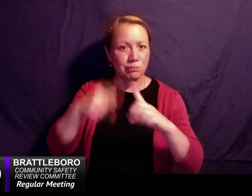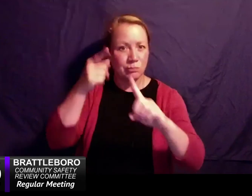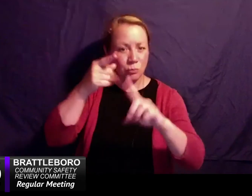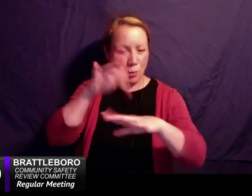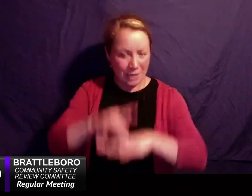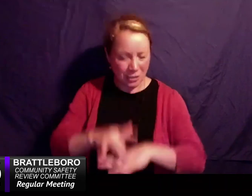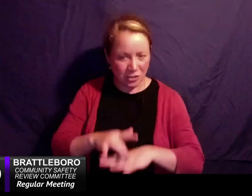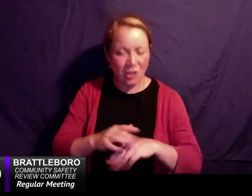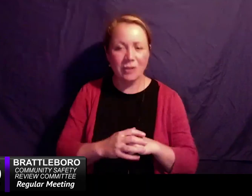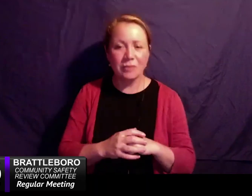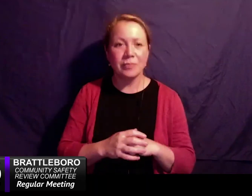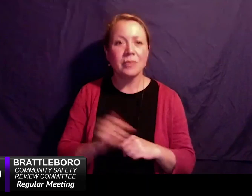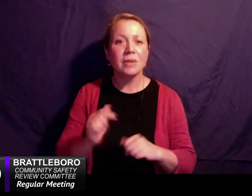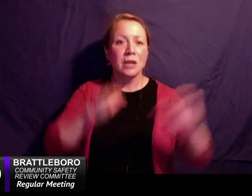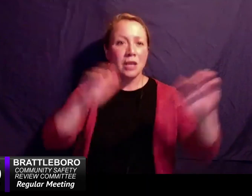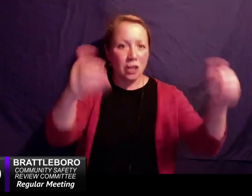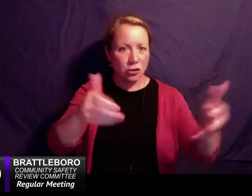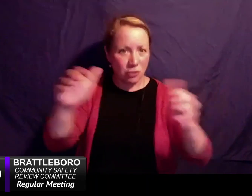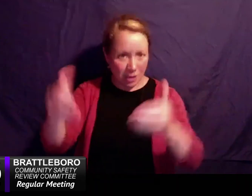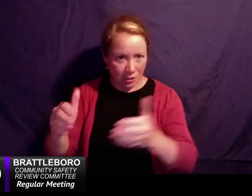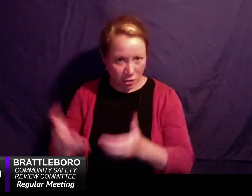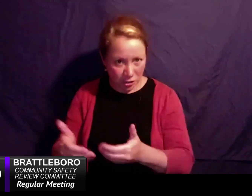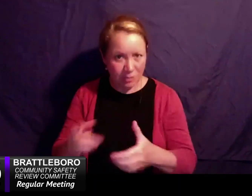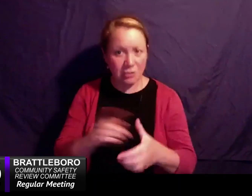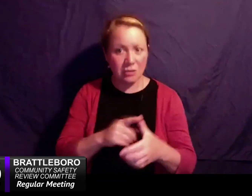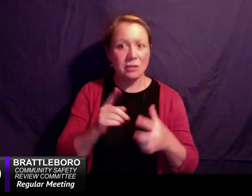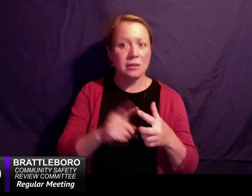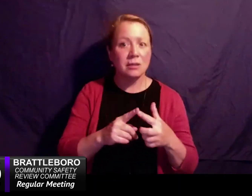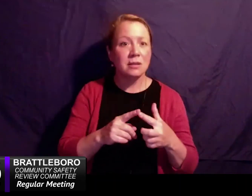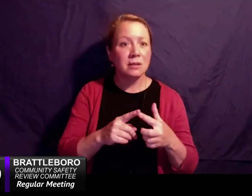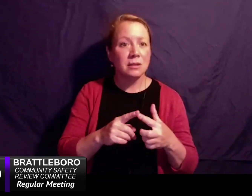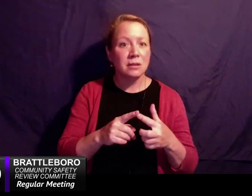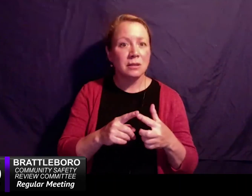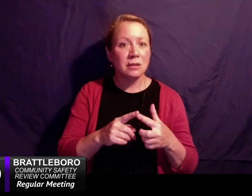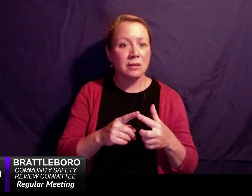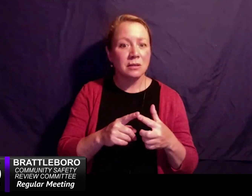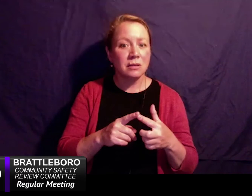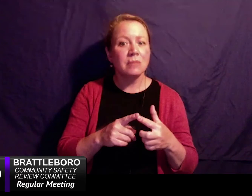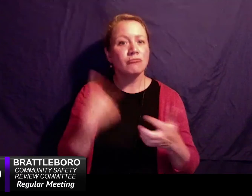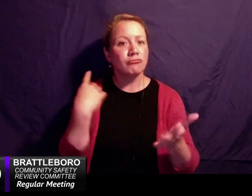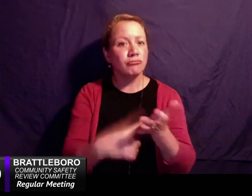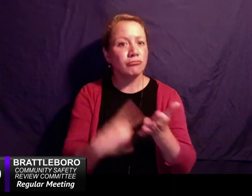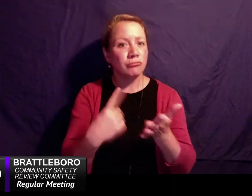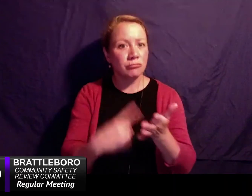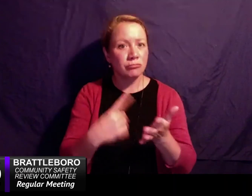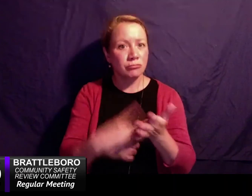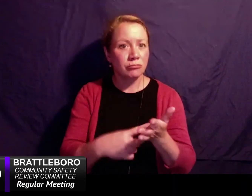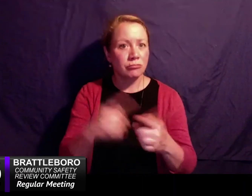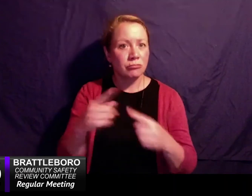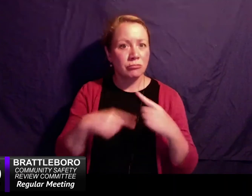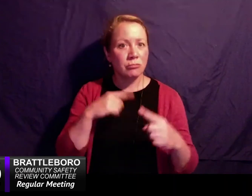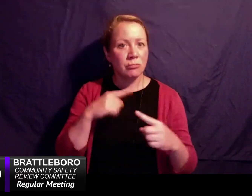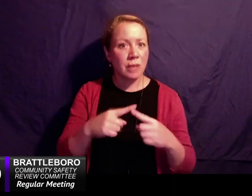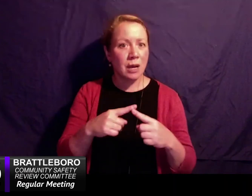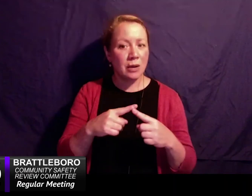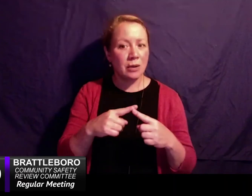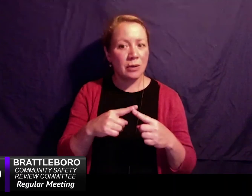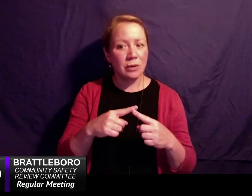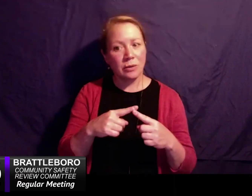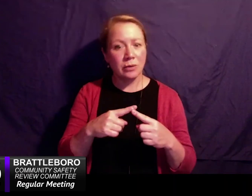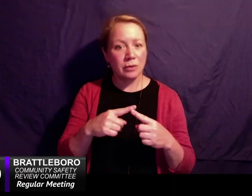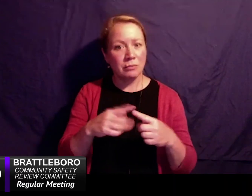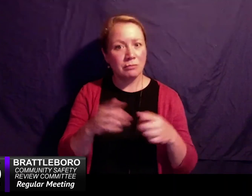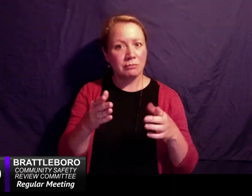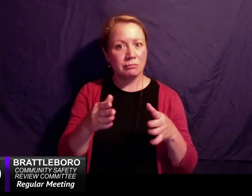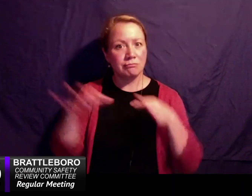with introductions. We started with a discussion of the